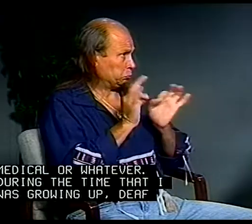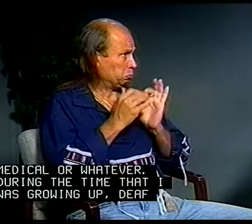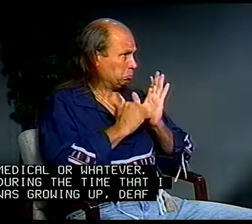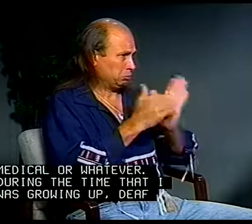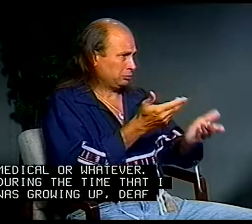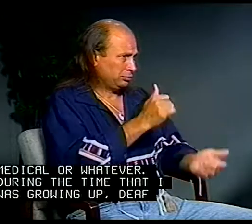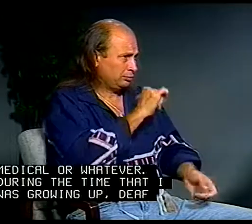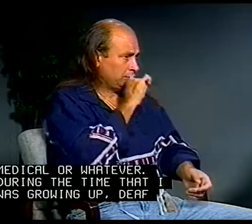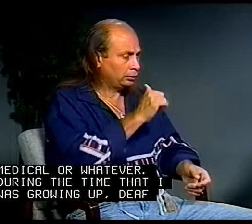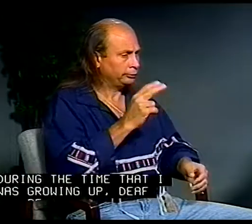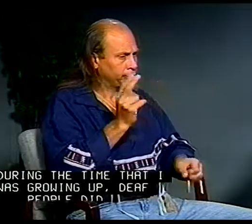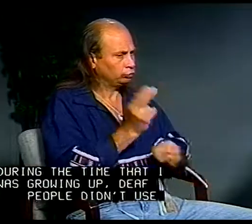The time that I was growing up,